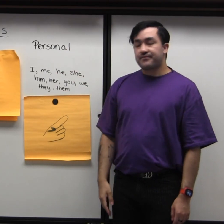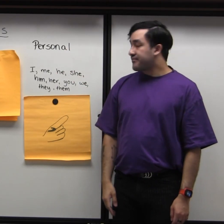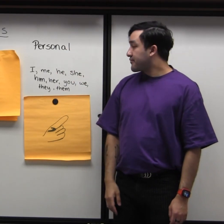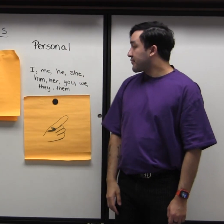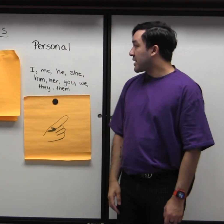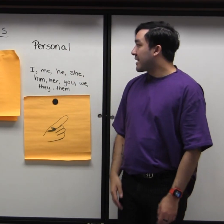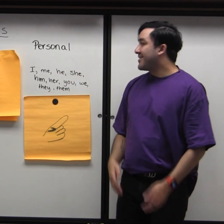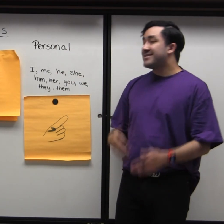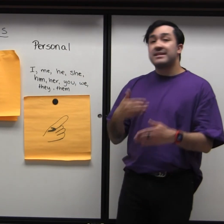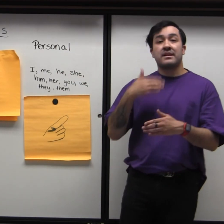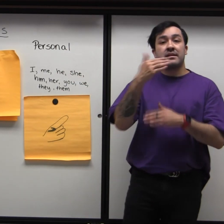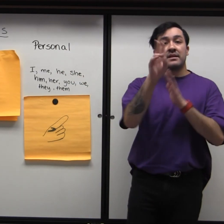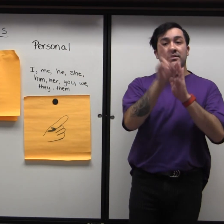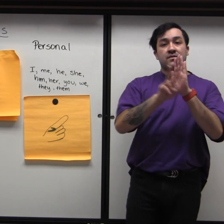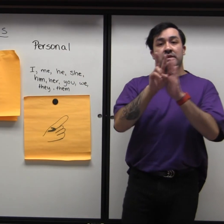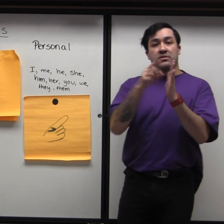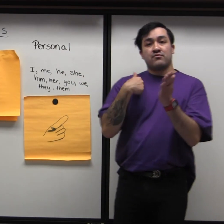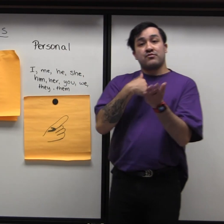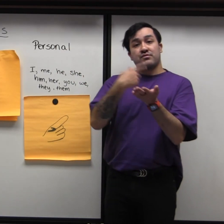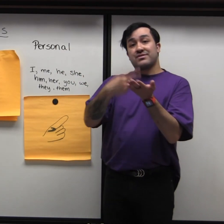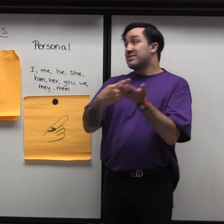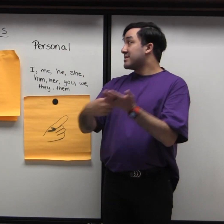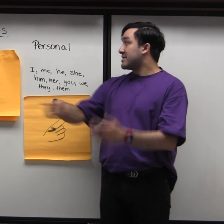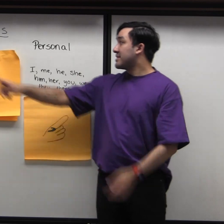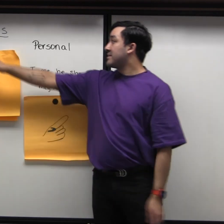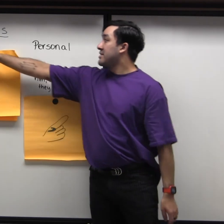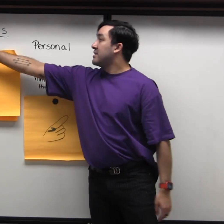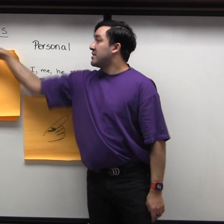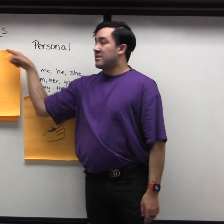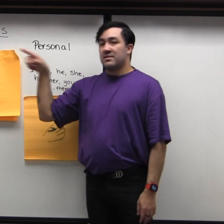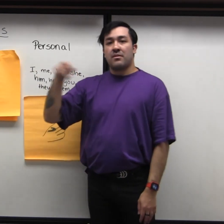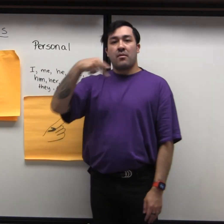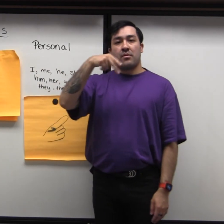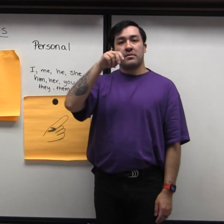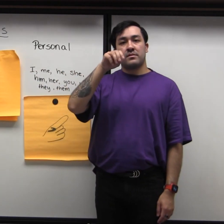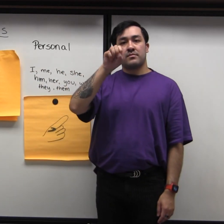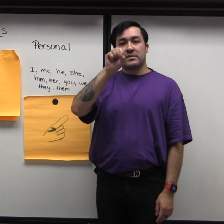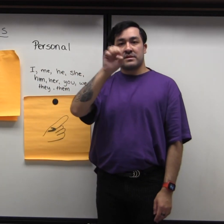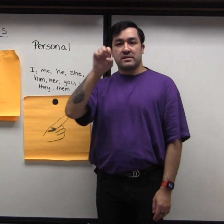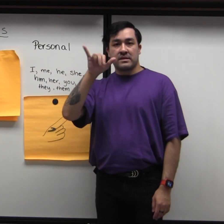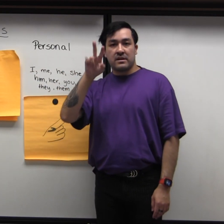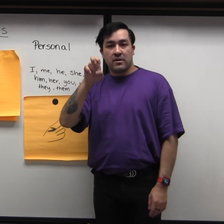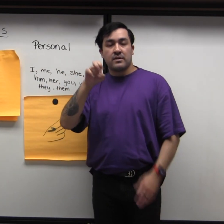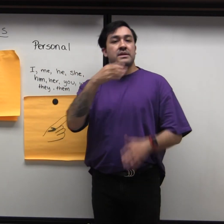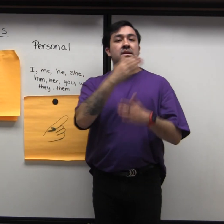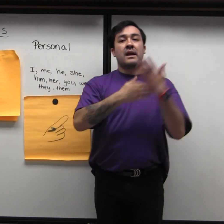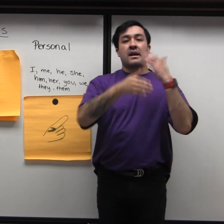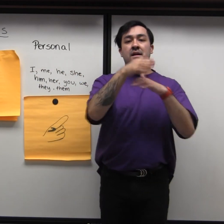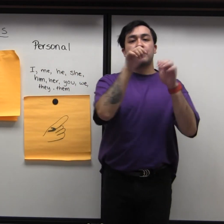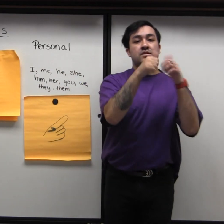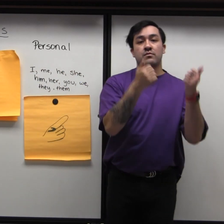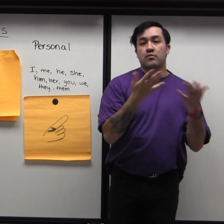person. That's okay too. You really have to add those in if they're not here. So in the next video, we'll go ahead and talk about possessives and